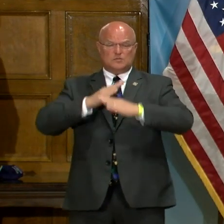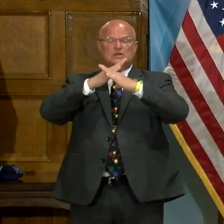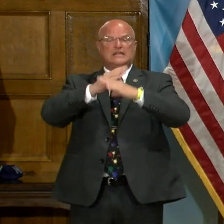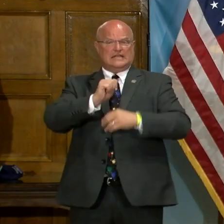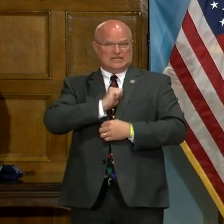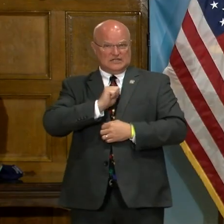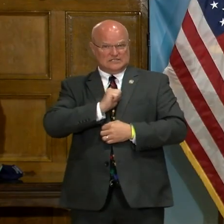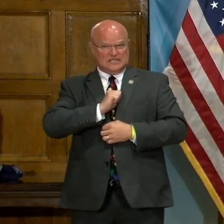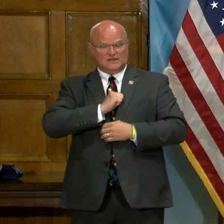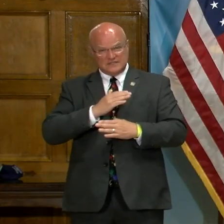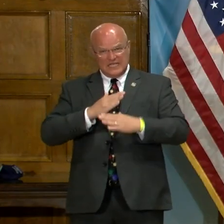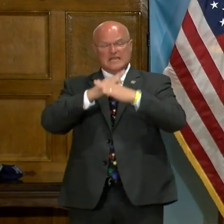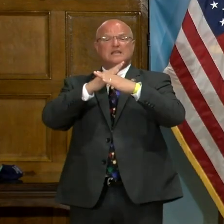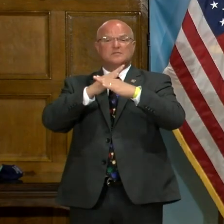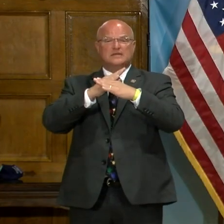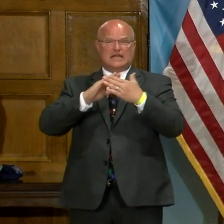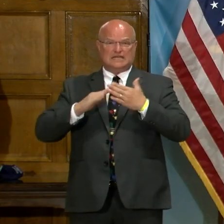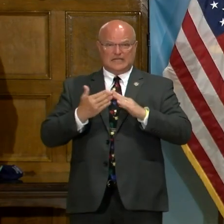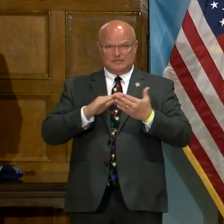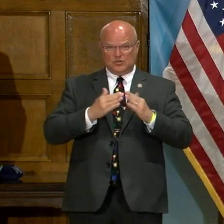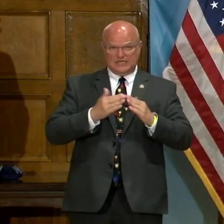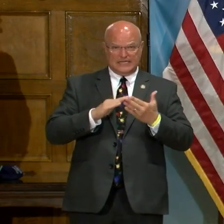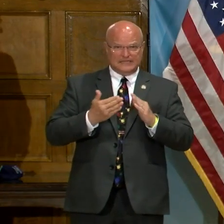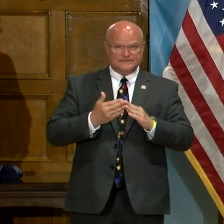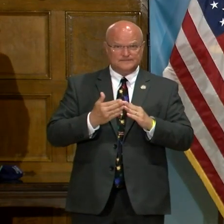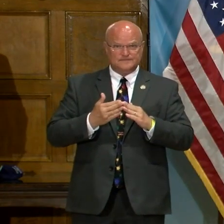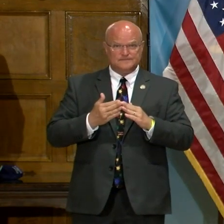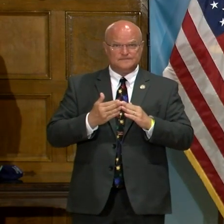protect ourselves and to protect our communities.